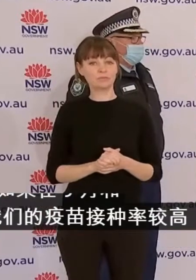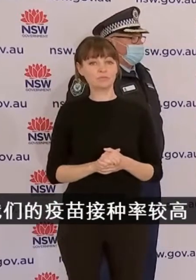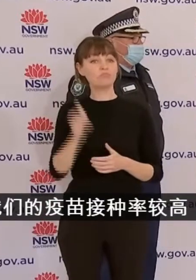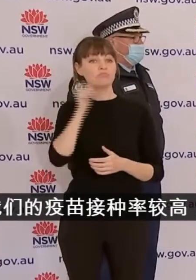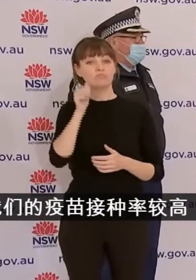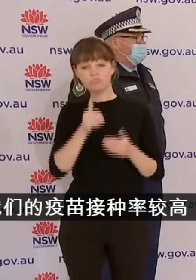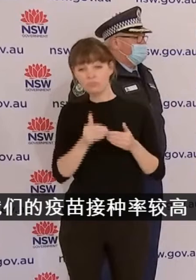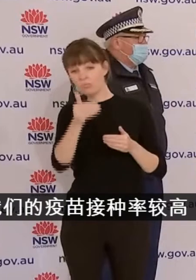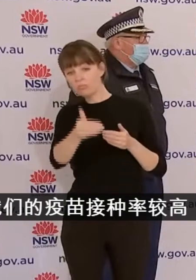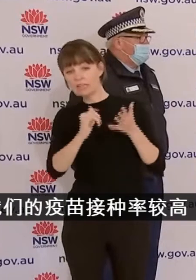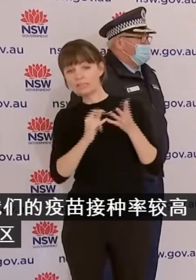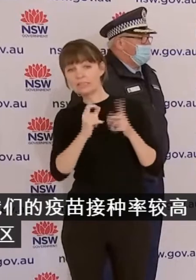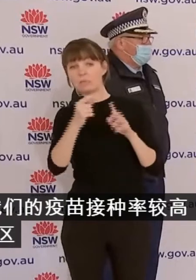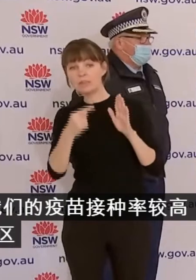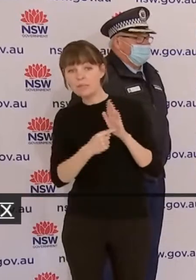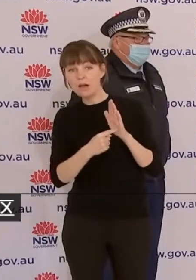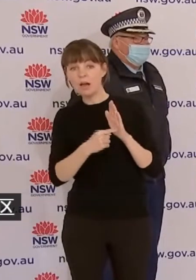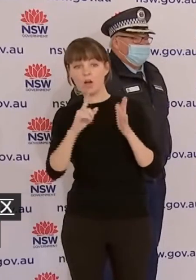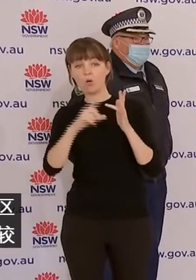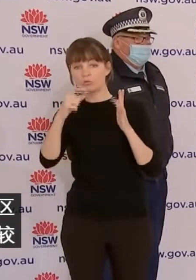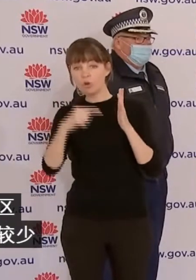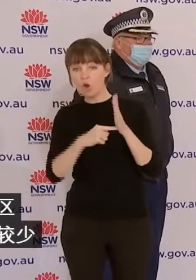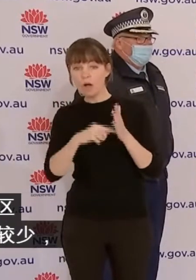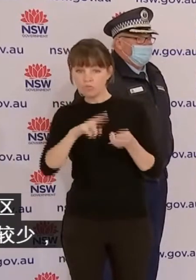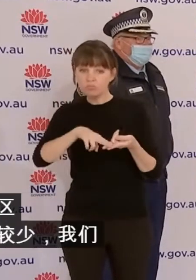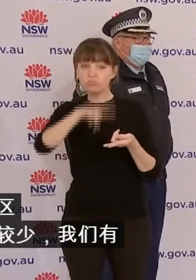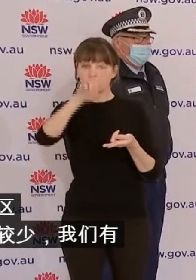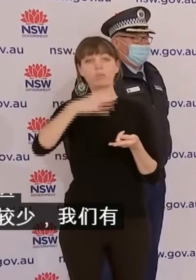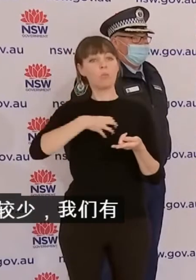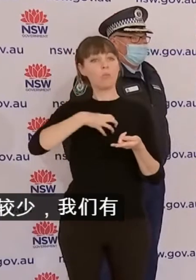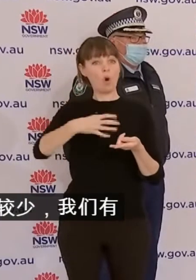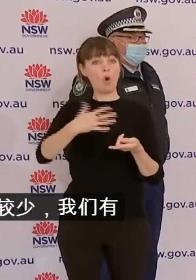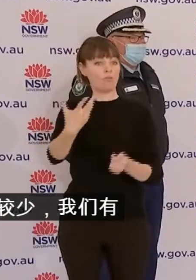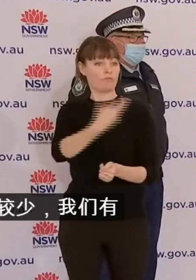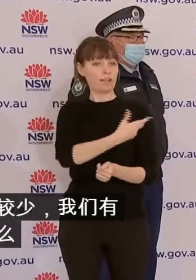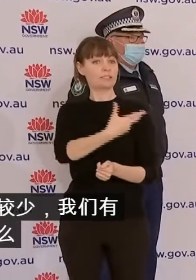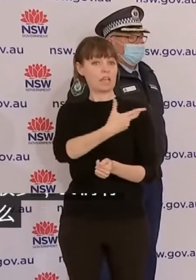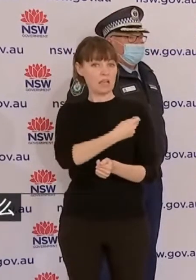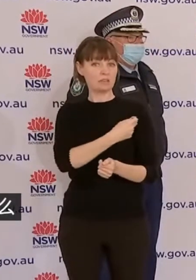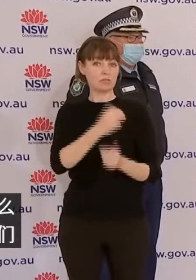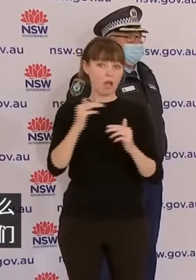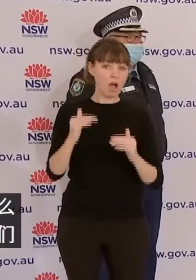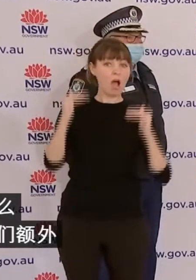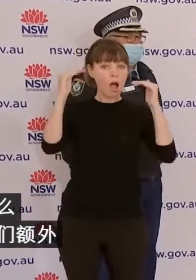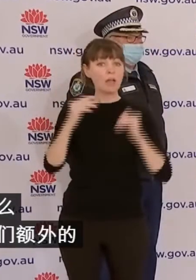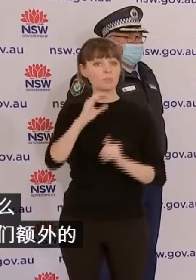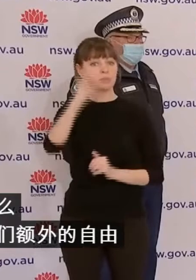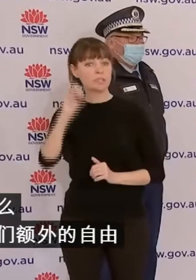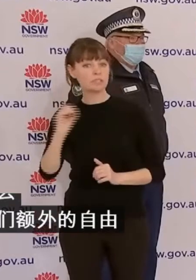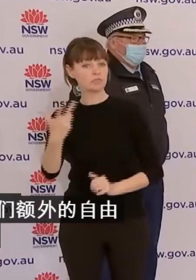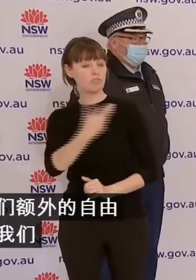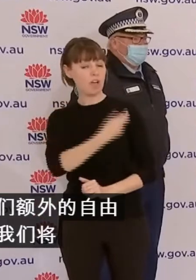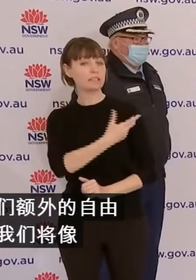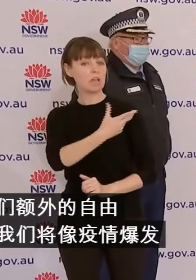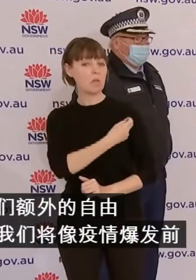rates of vaccination and certain communities indicate lower number of cases, there are opportunities for us to see what additional freedoms we give people. Does